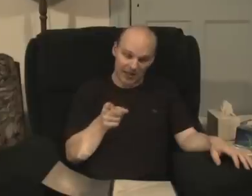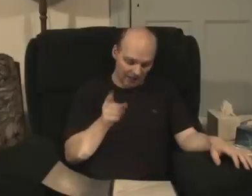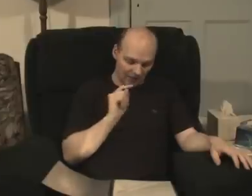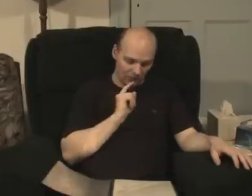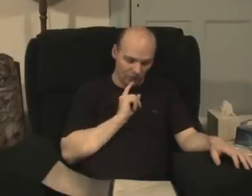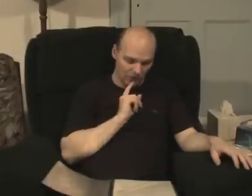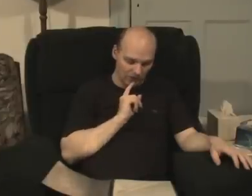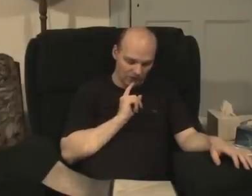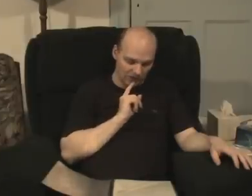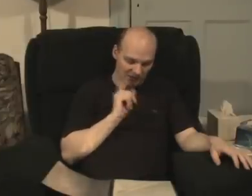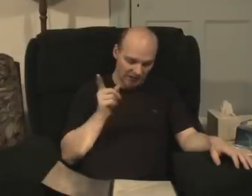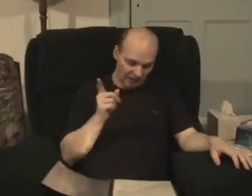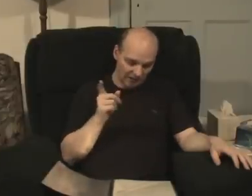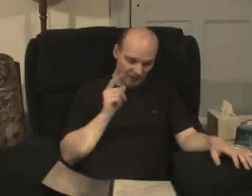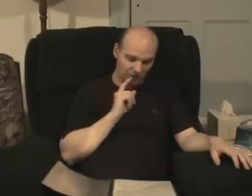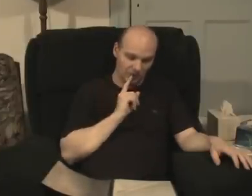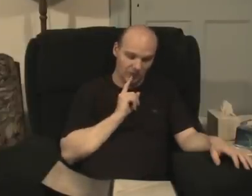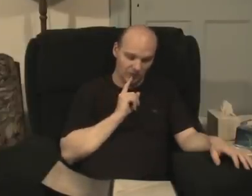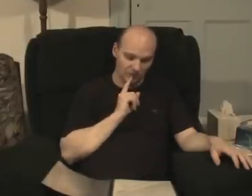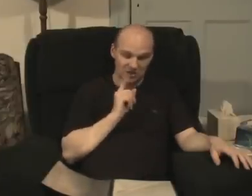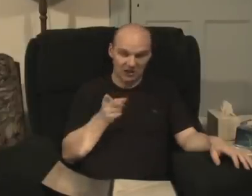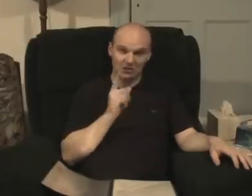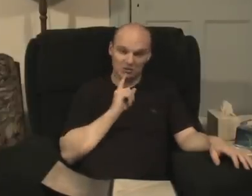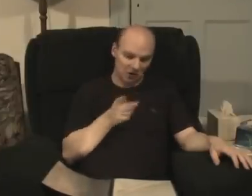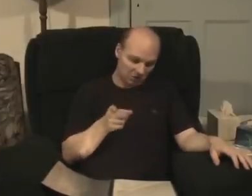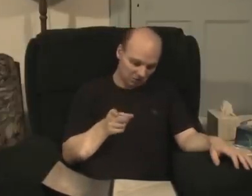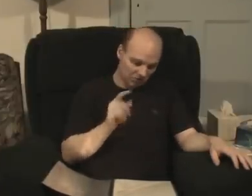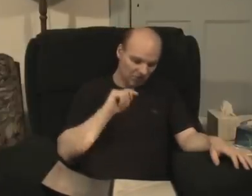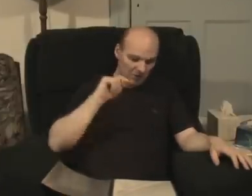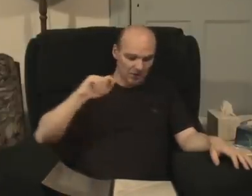Say, or said, or tell, or told.